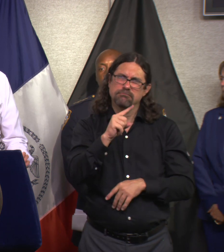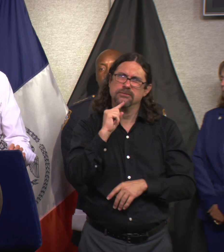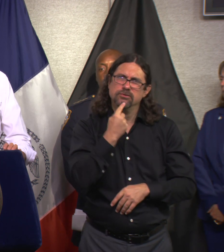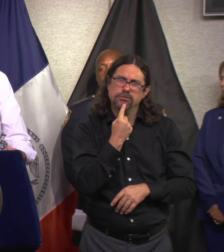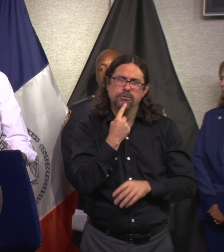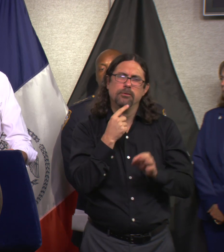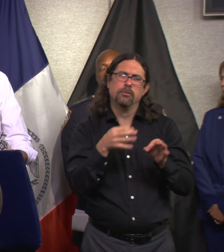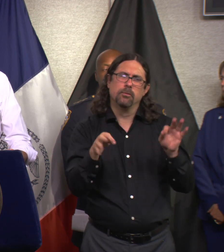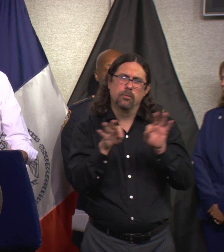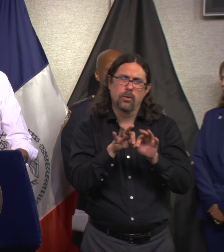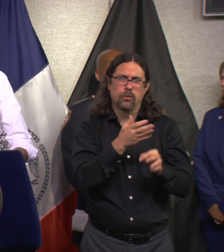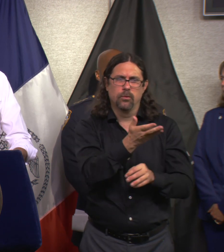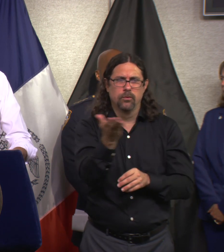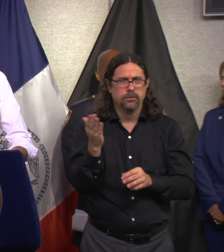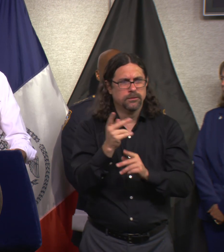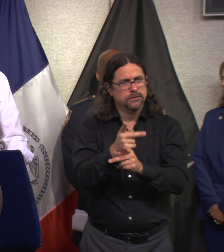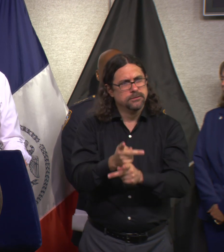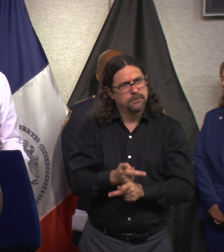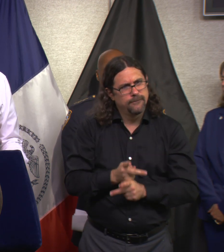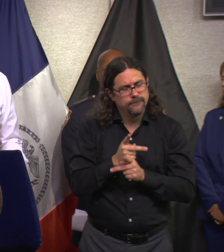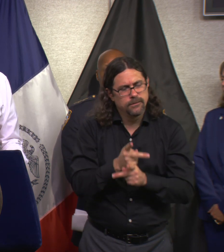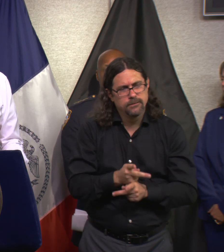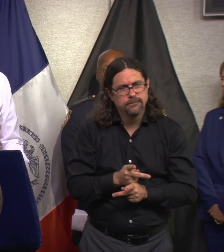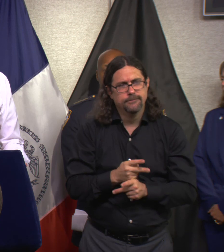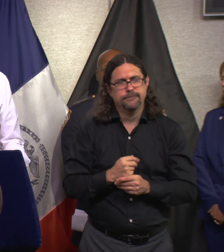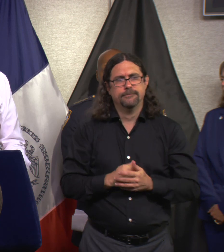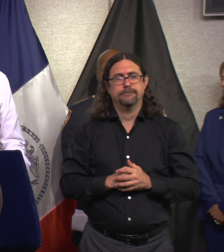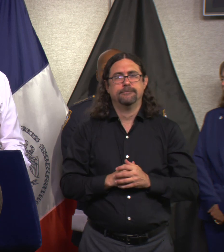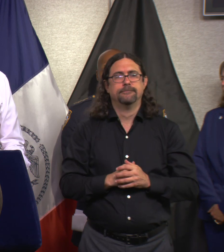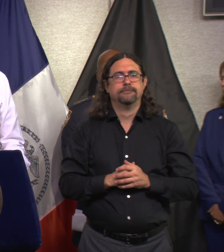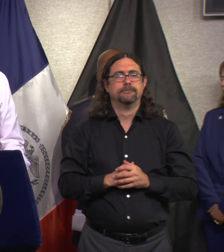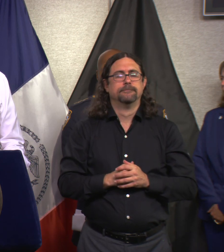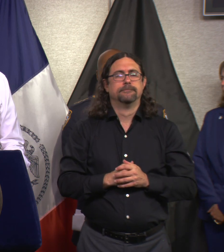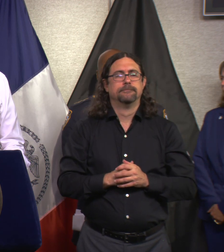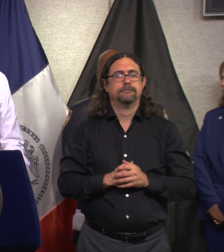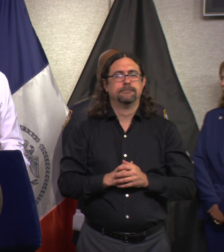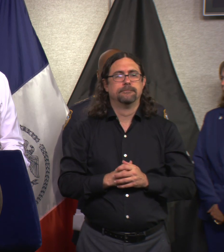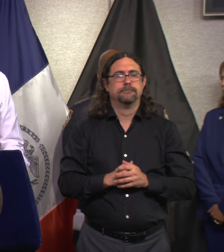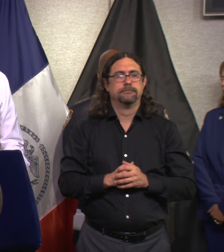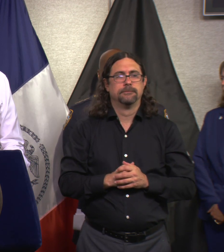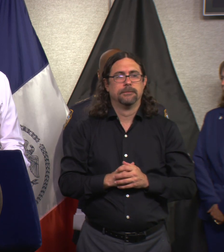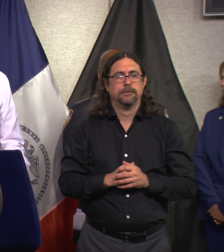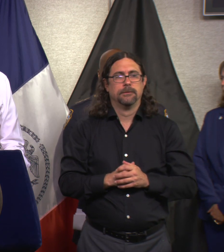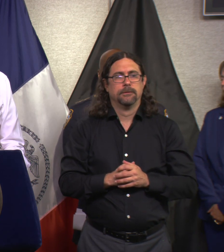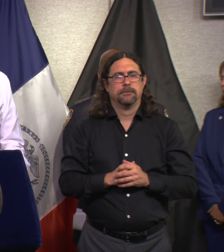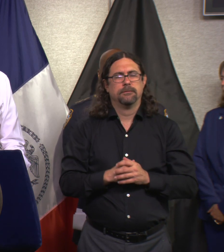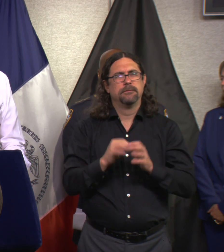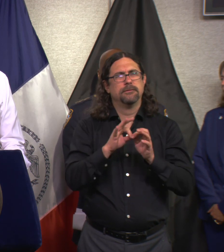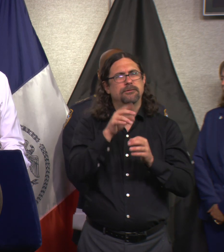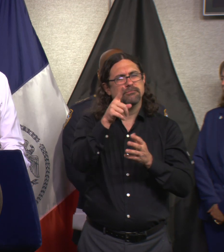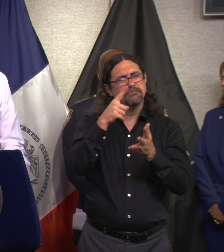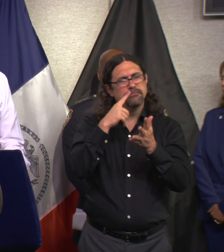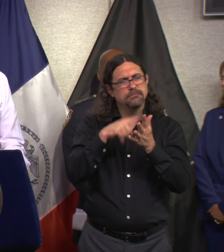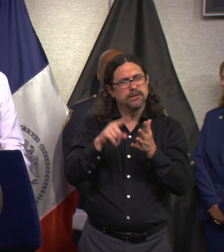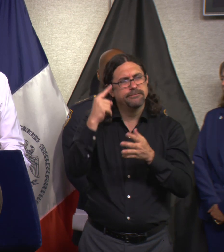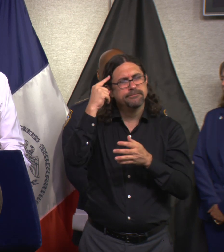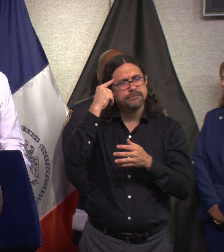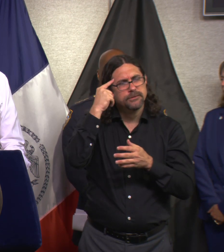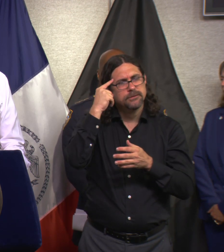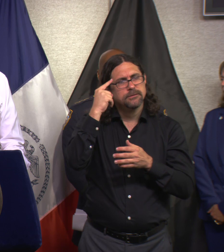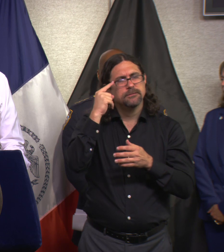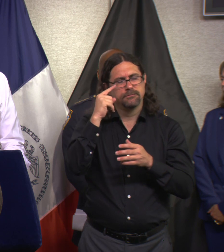with any kind of vulnerability. Look out for anyone with any kind of disease or a condition that might make them